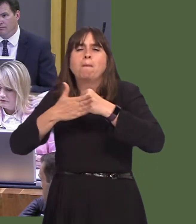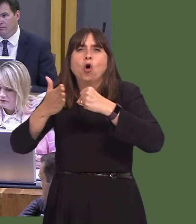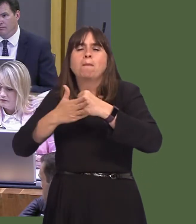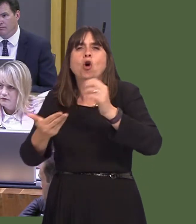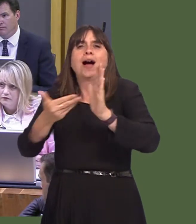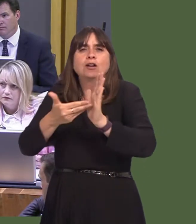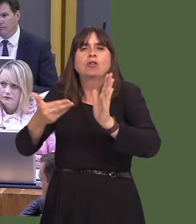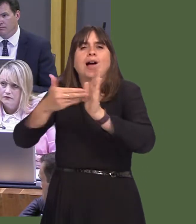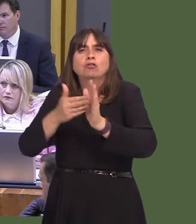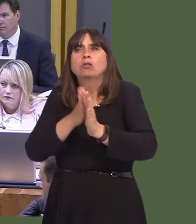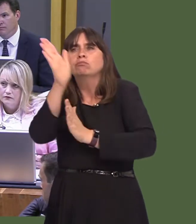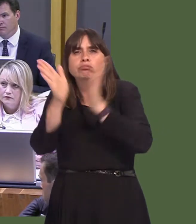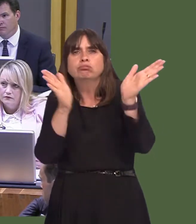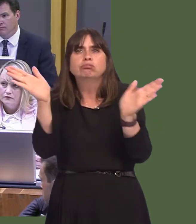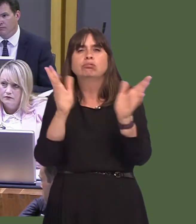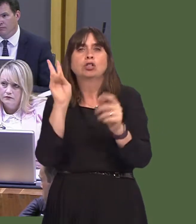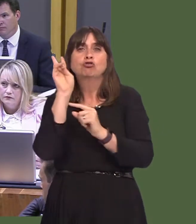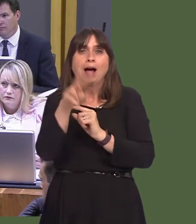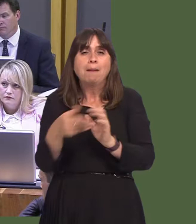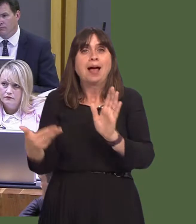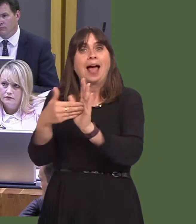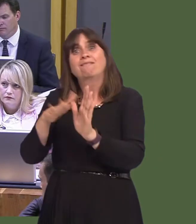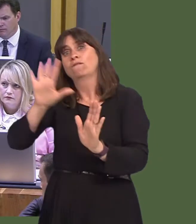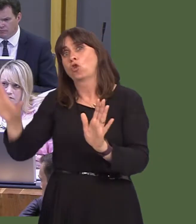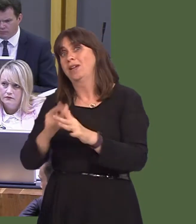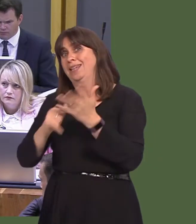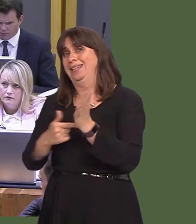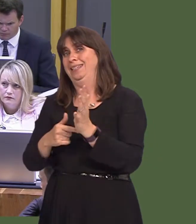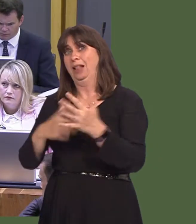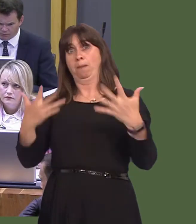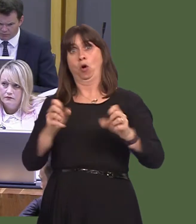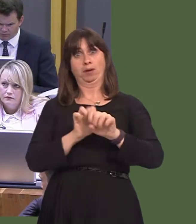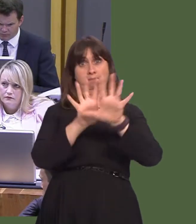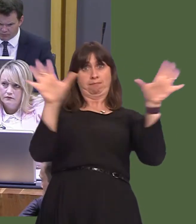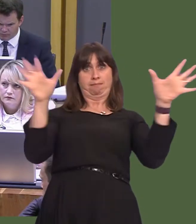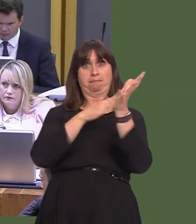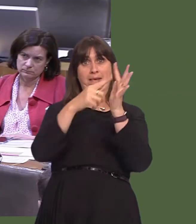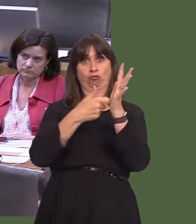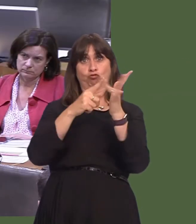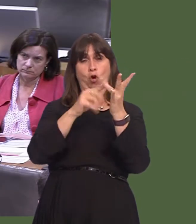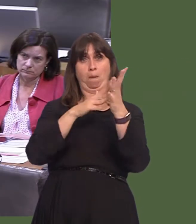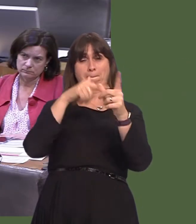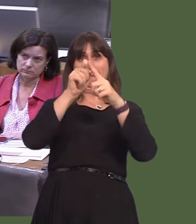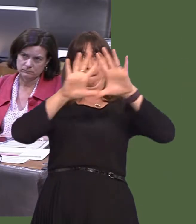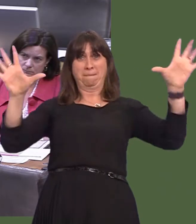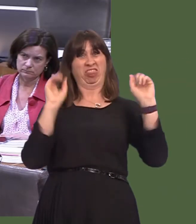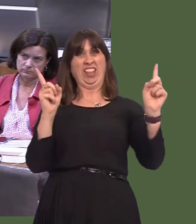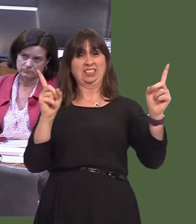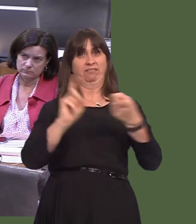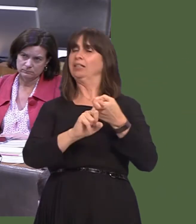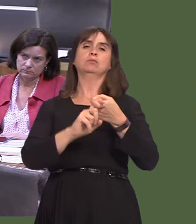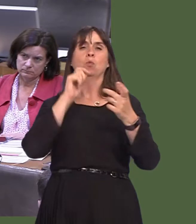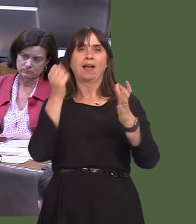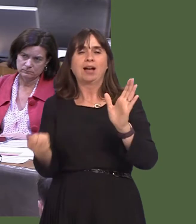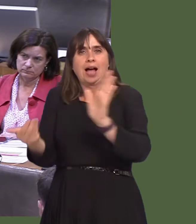look at light rail stroke tram for the eastern part of Cardiff. I've seen the maps to make sure that the gap that